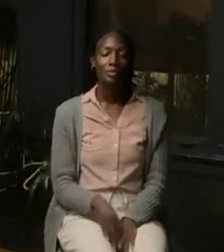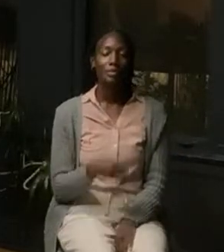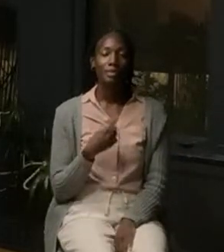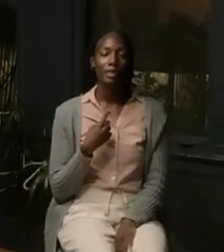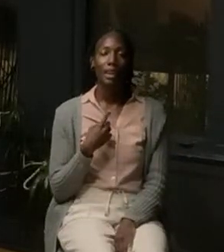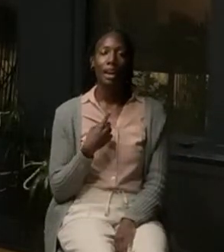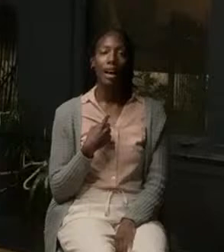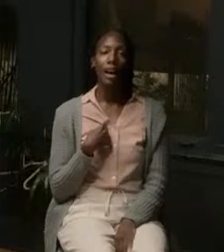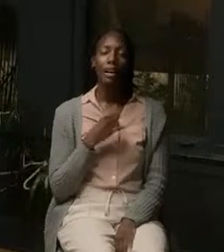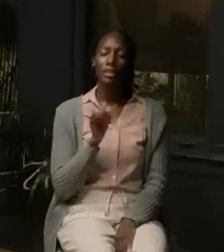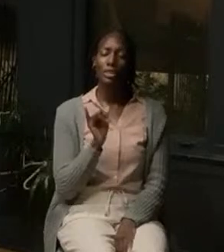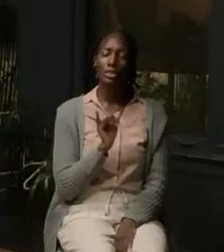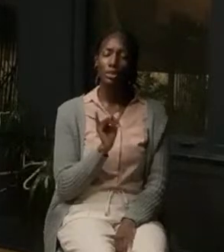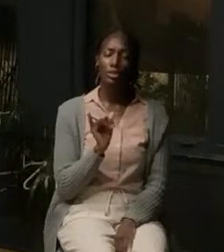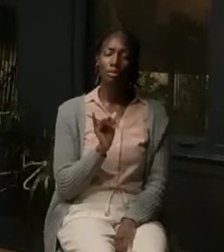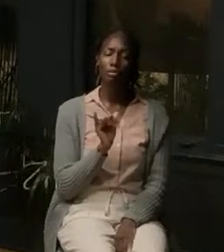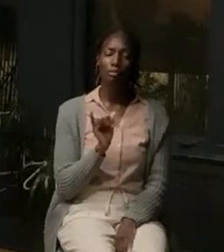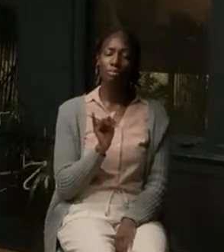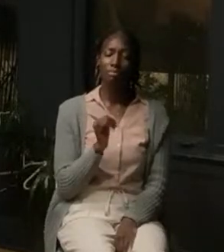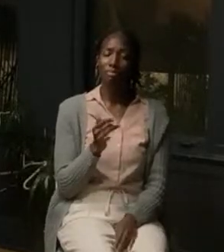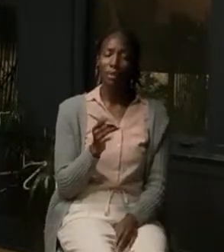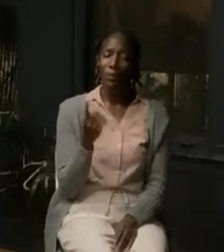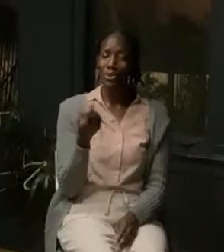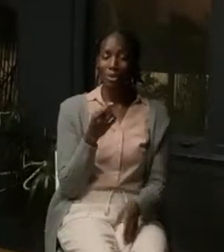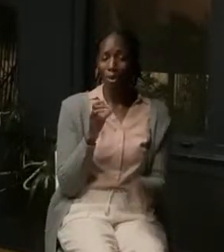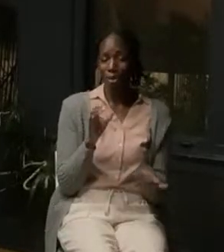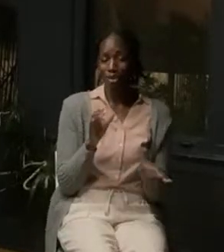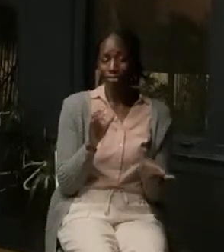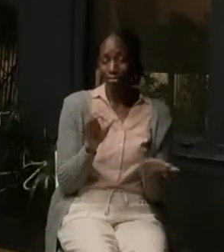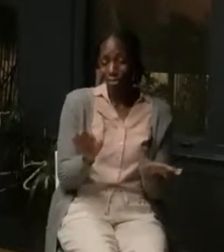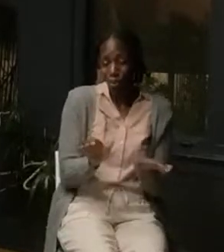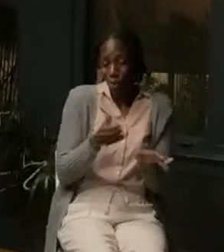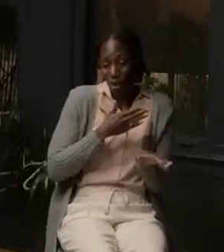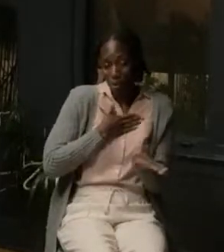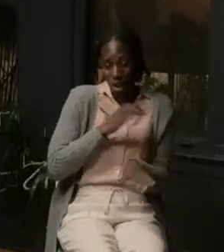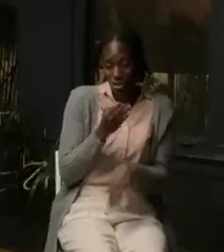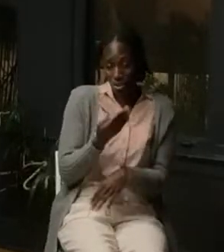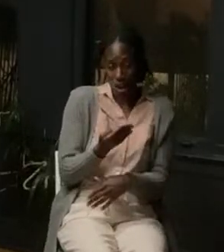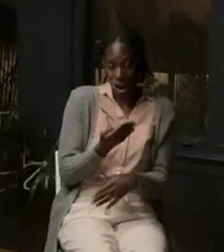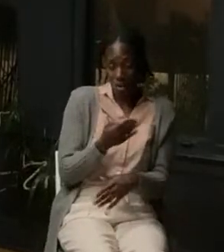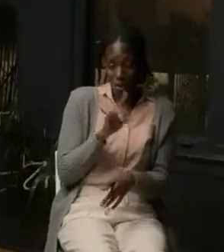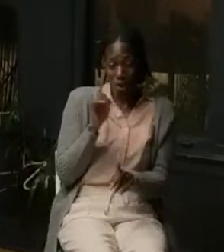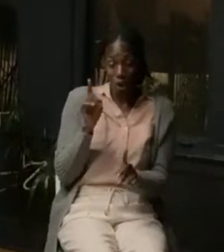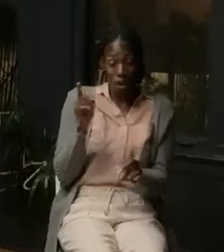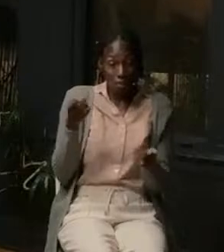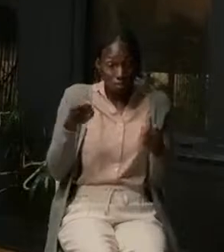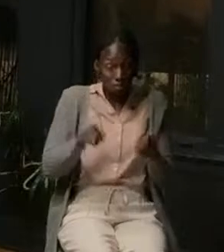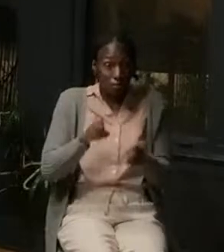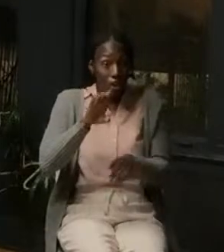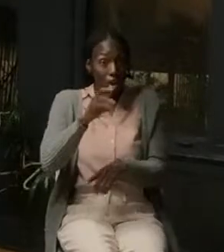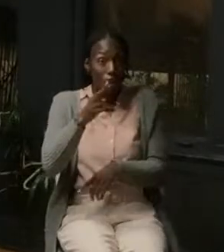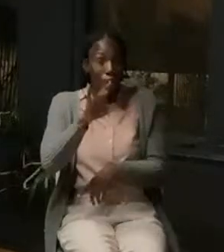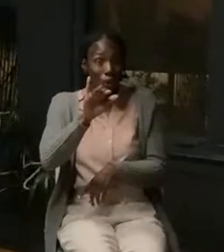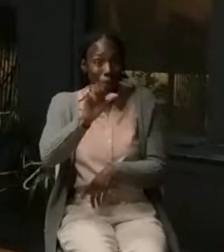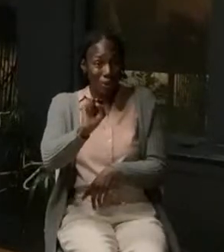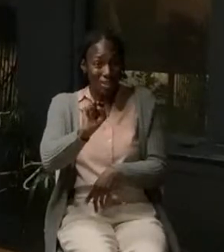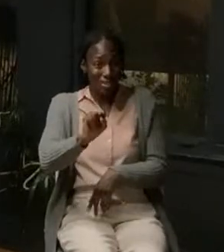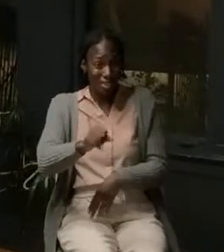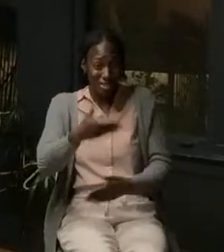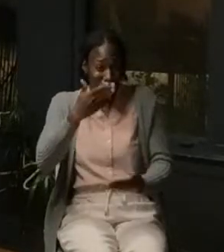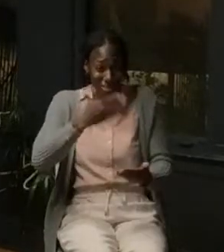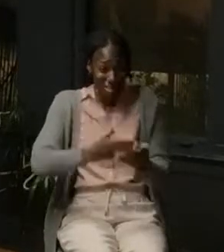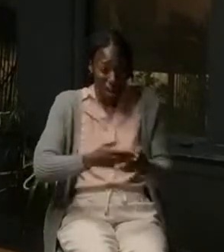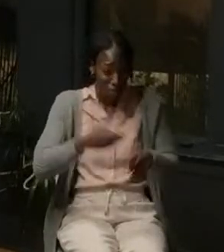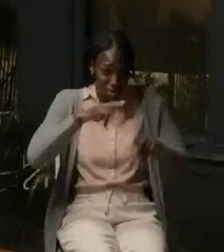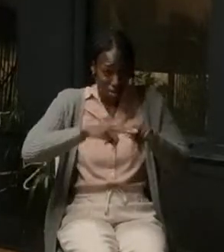I, too, was just doing my job when Chris stopped sitting on my